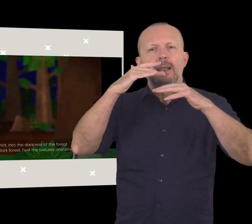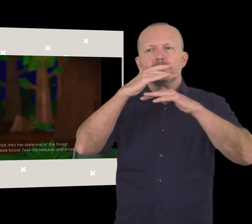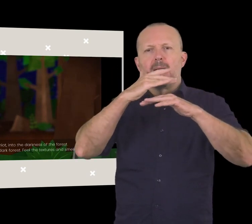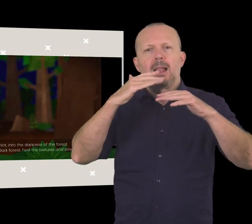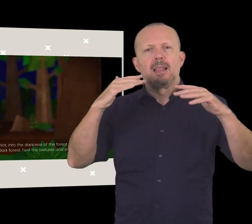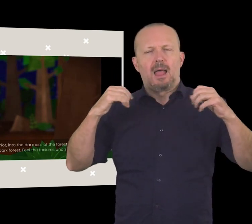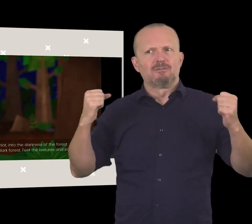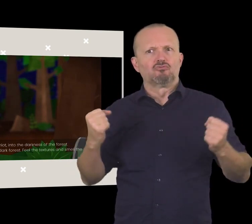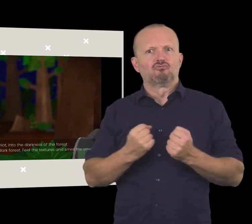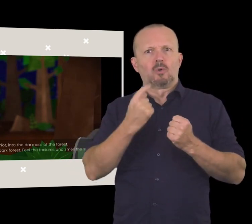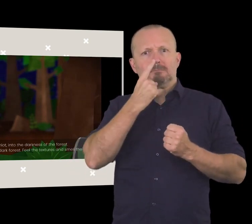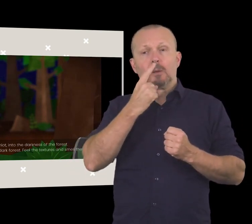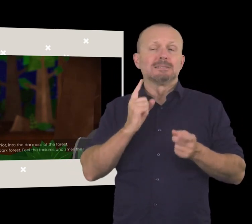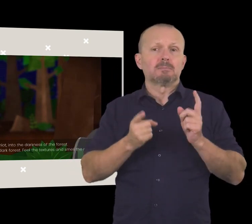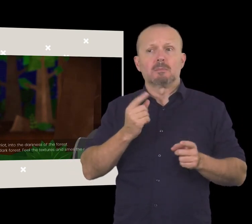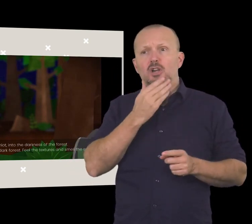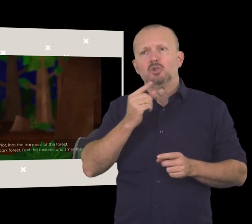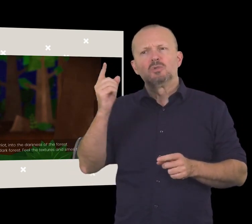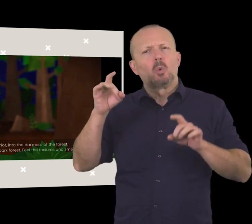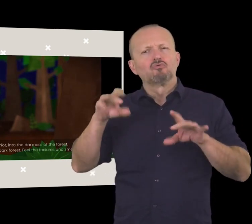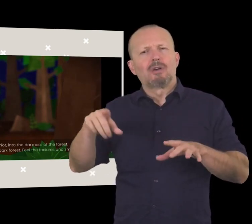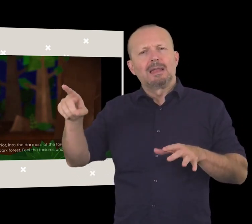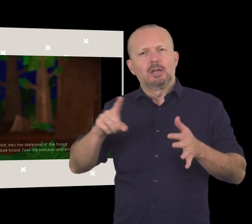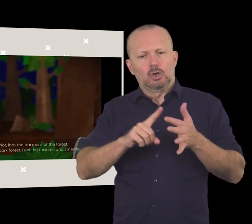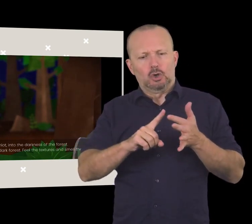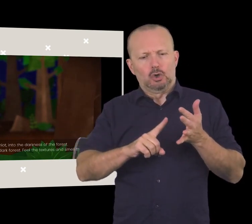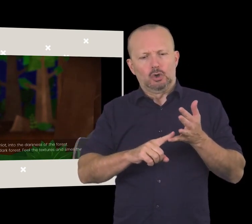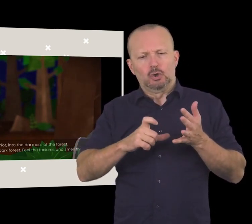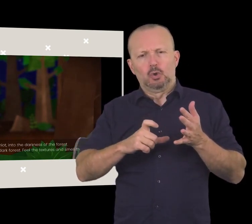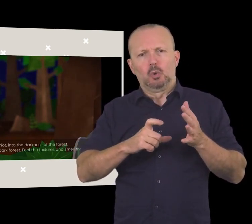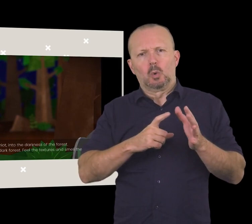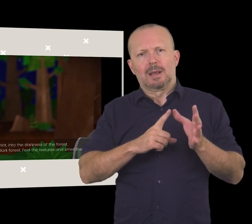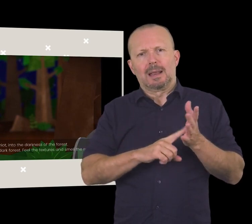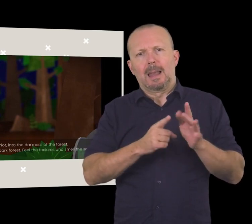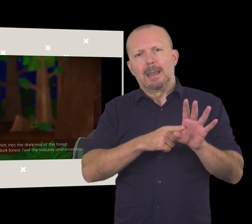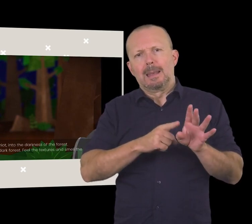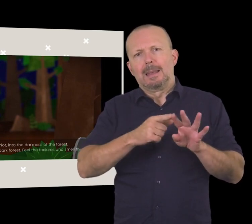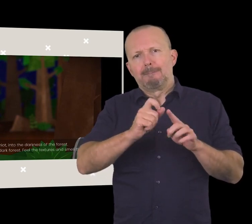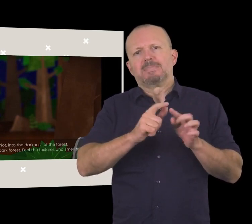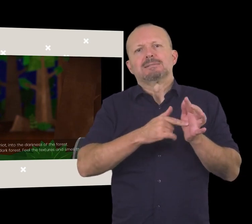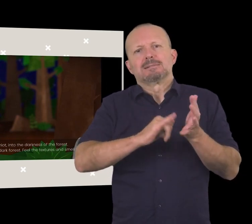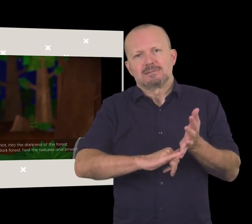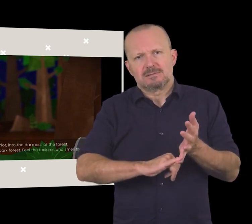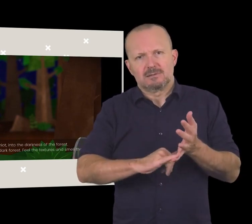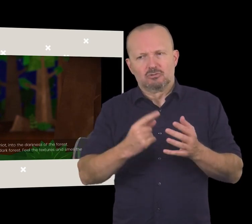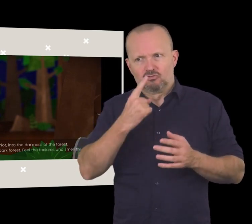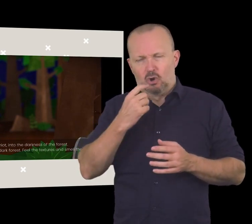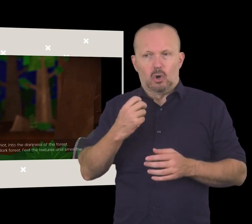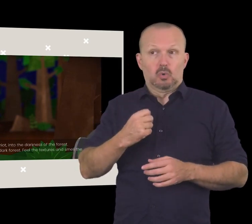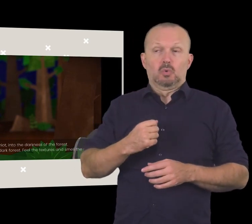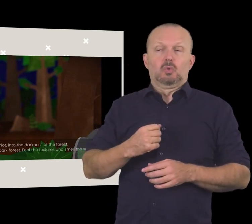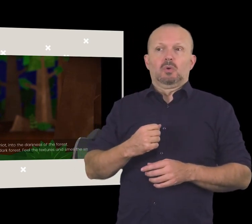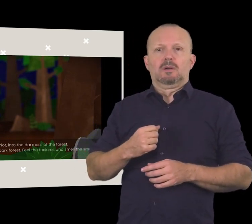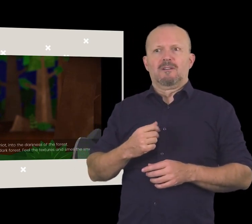it just smells. It has this really, really strong smell. Sometimes I use eucalyptus, but getting that idea of